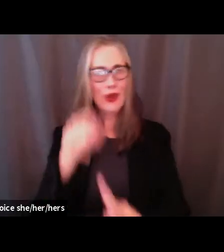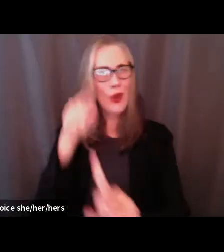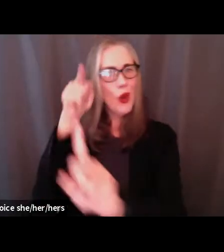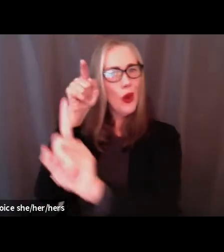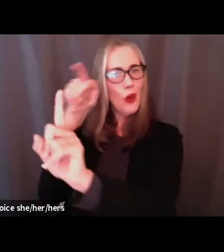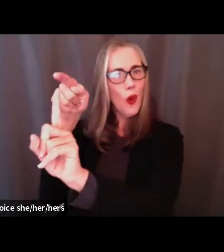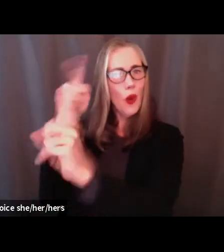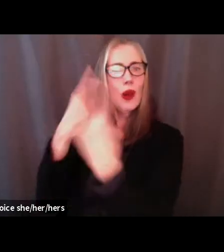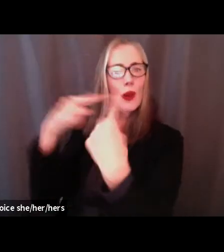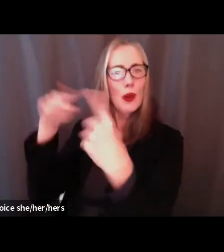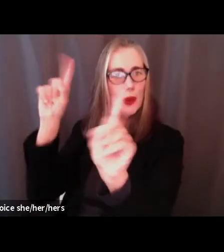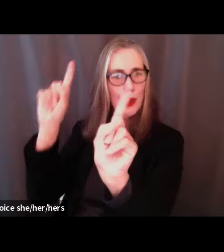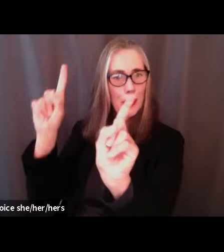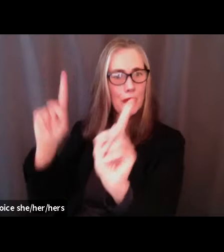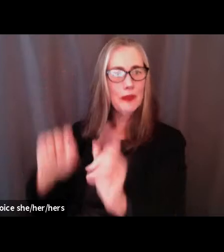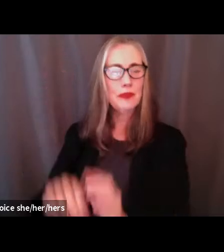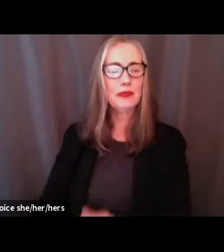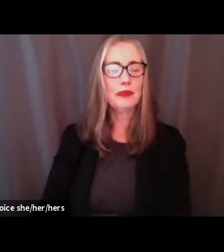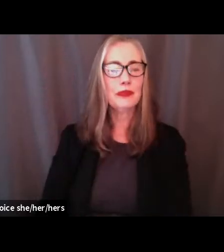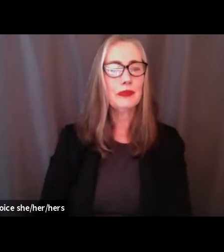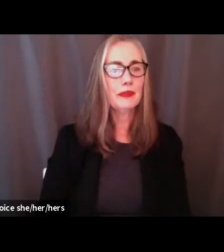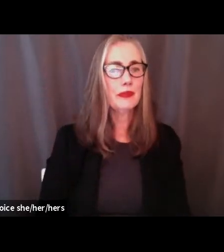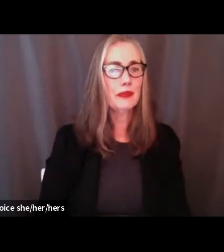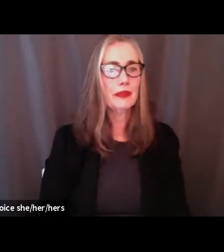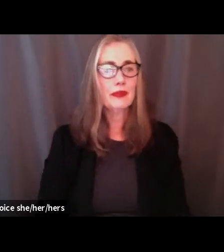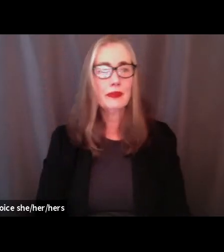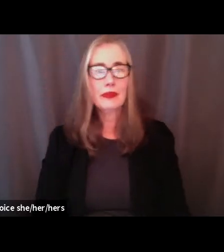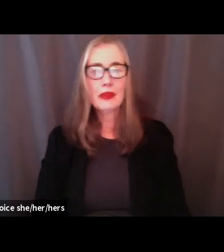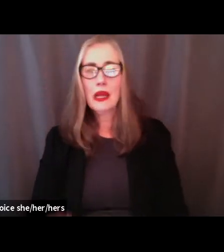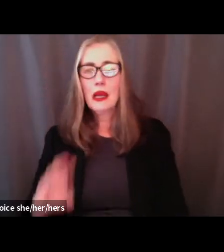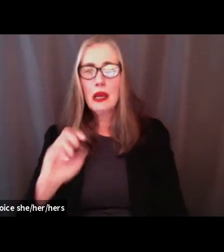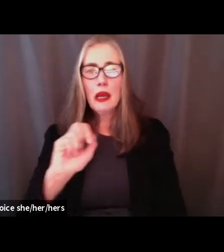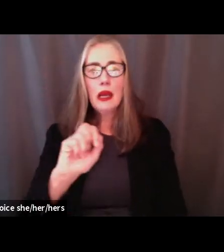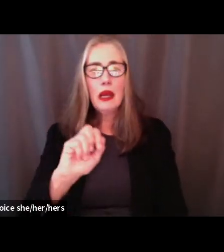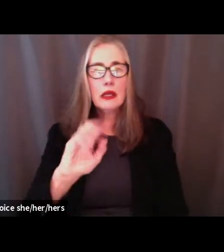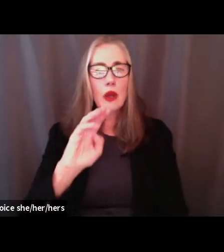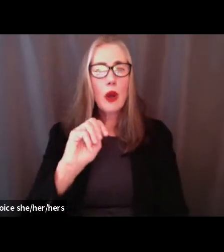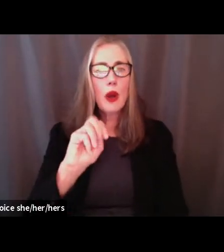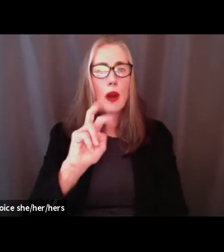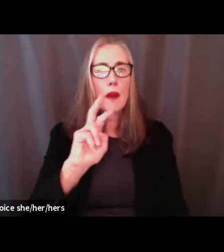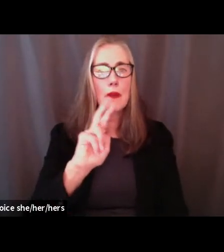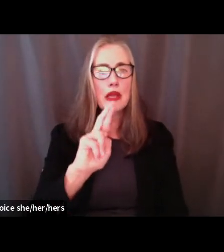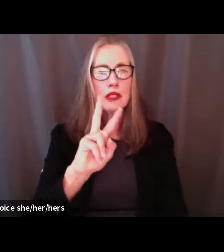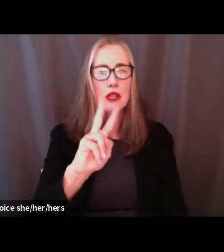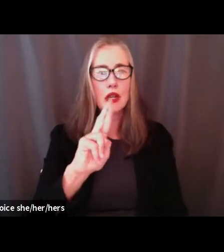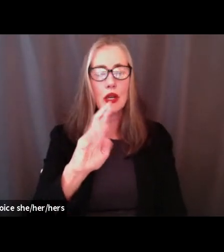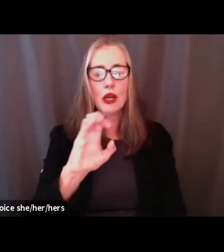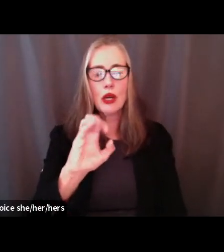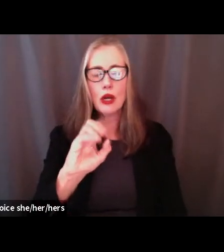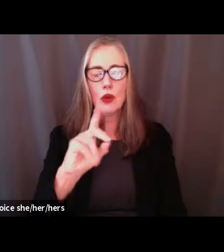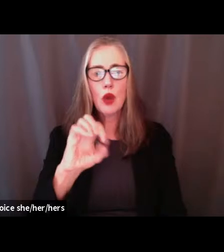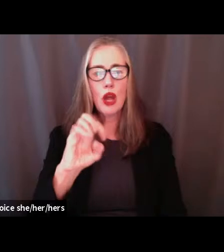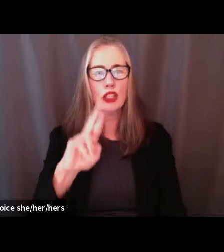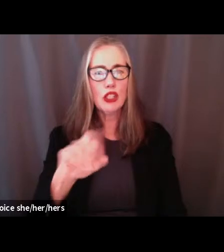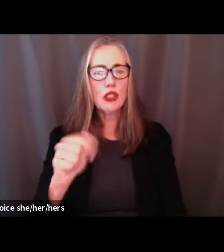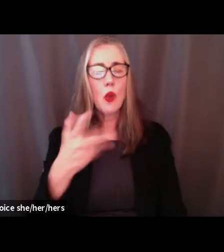Will Rodriguez Kennedy seeks to be recognized to appeal my previous ruling on